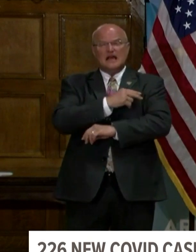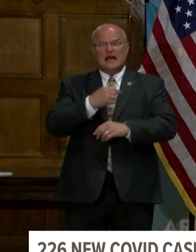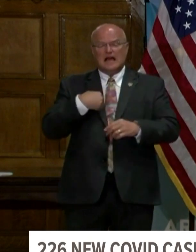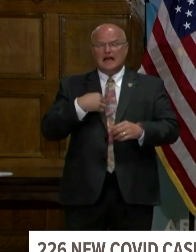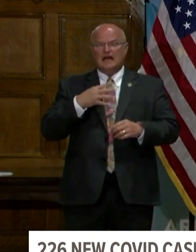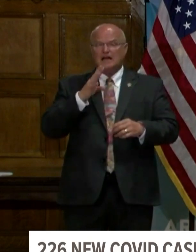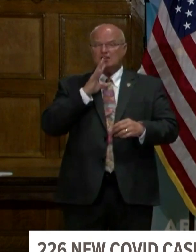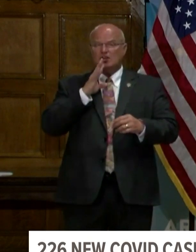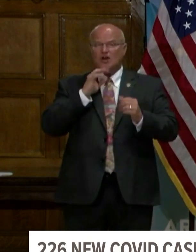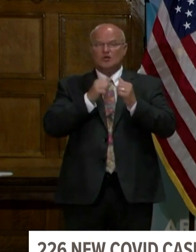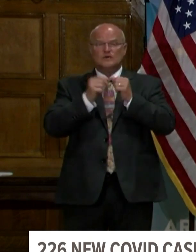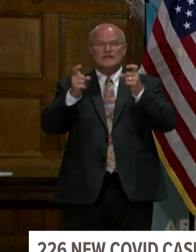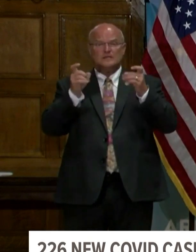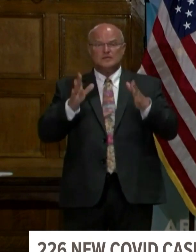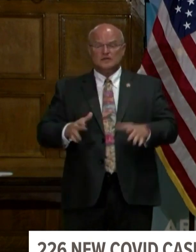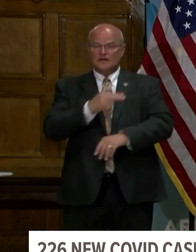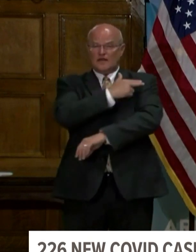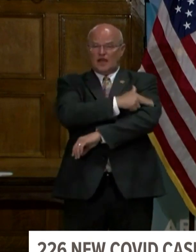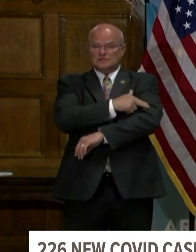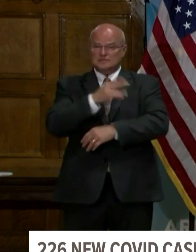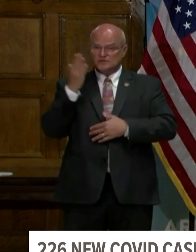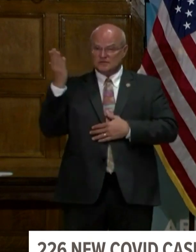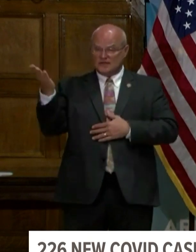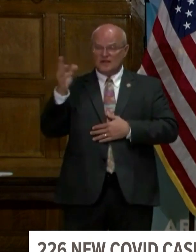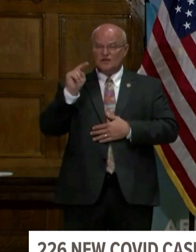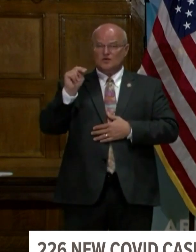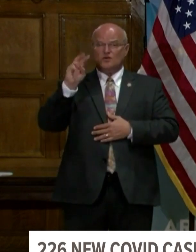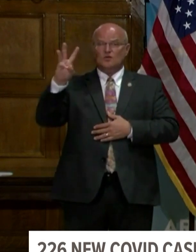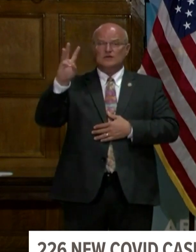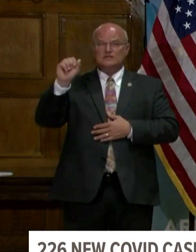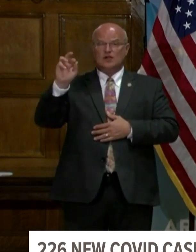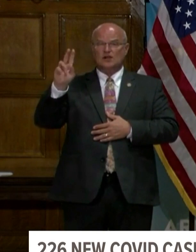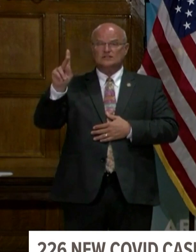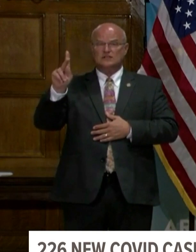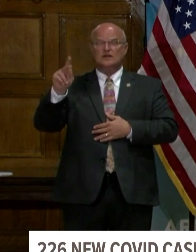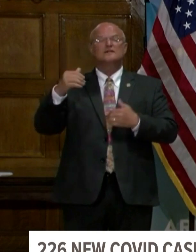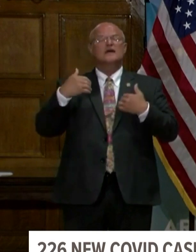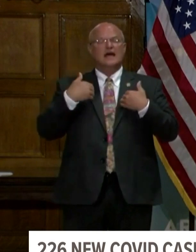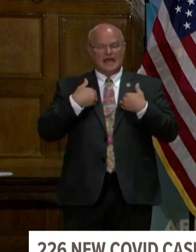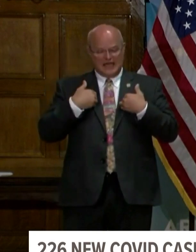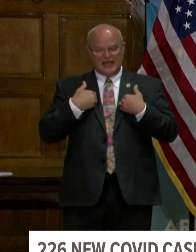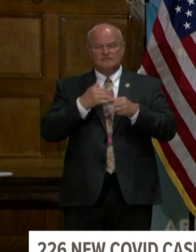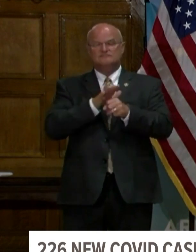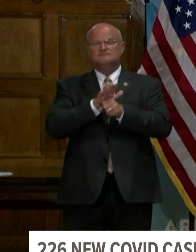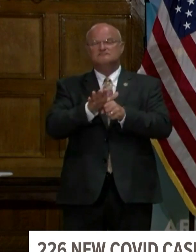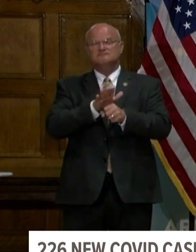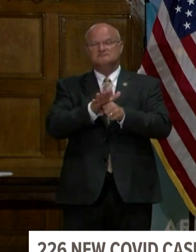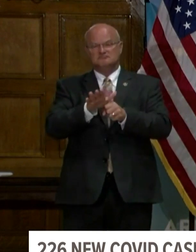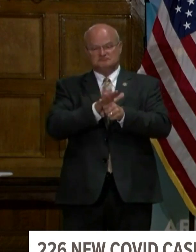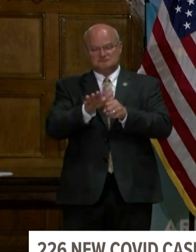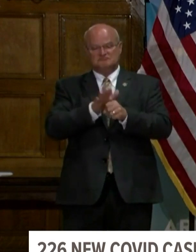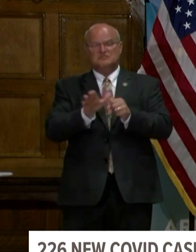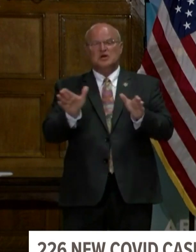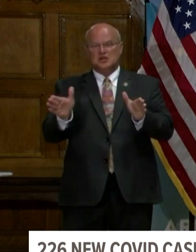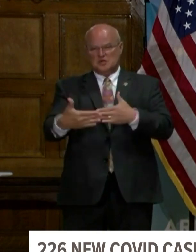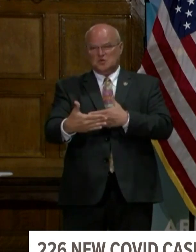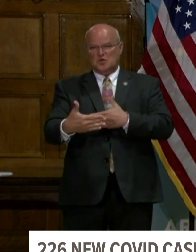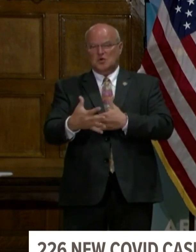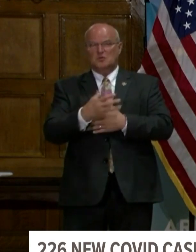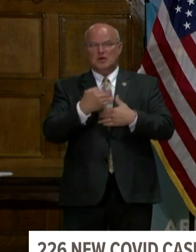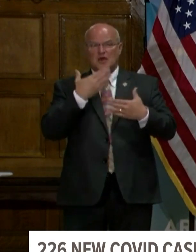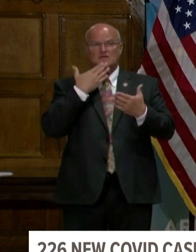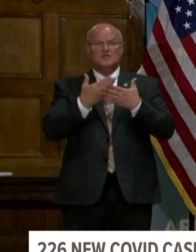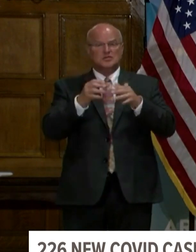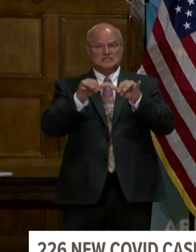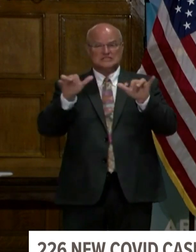I've talked to the administrators of the hospitals there, and they have good capacity, and they have